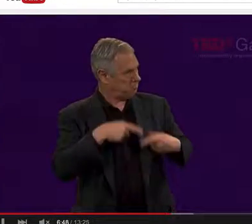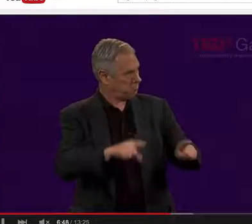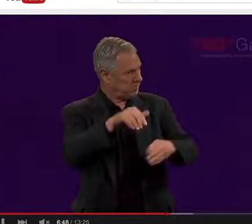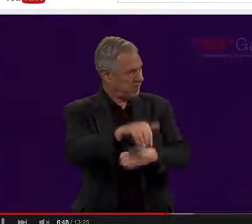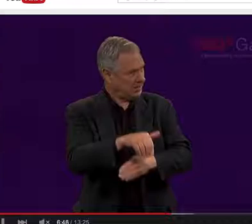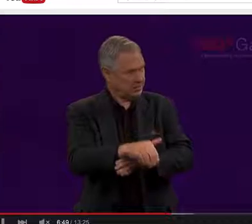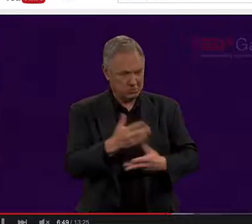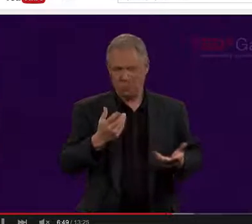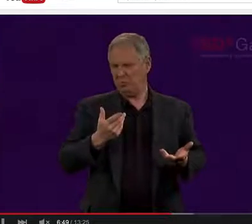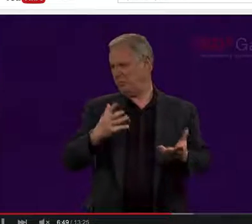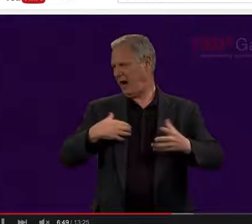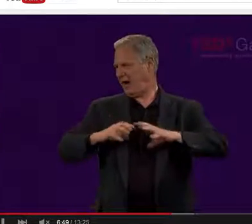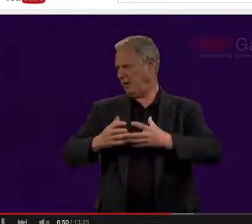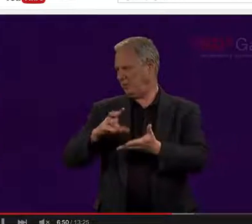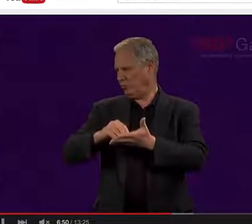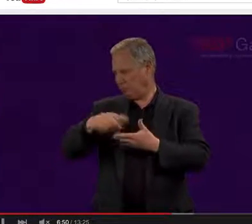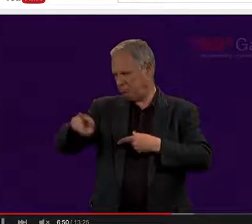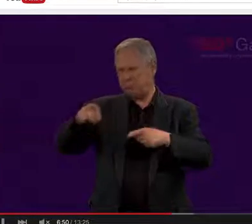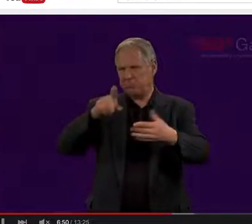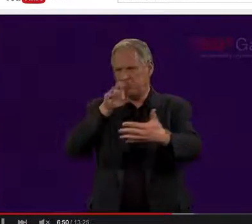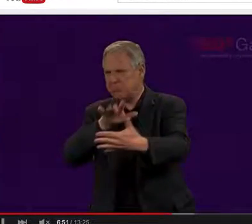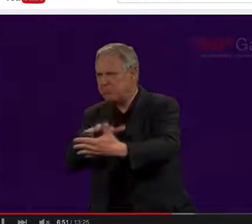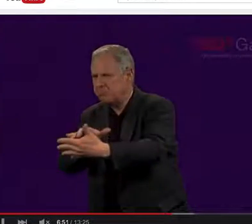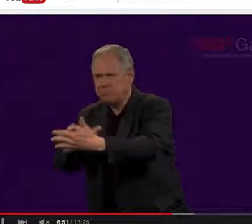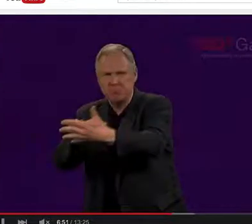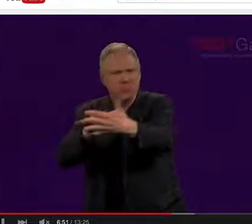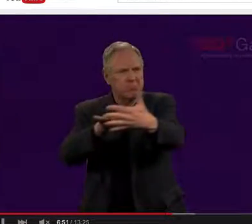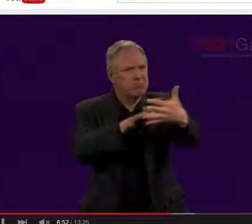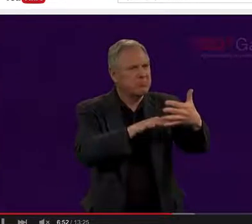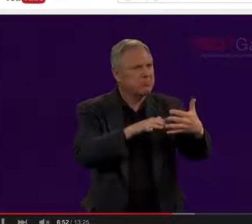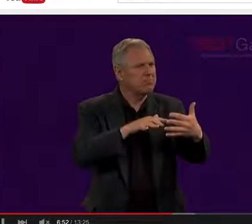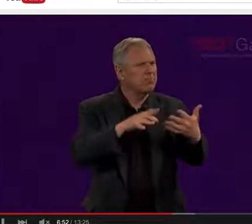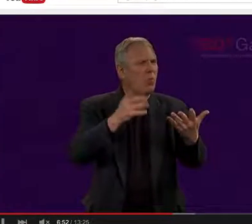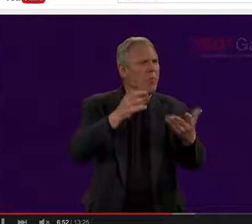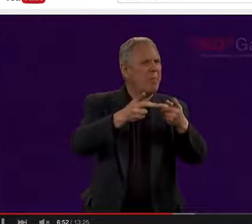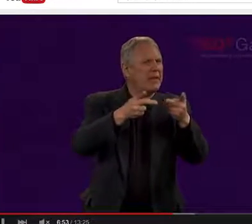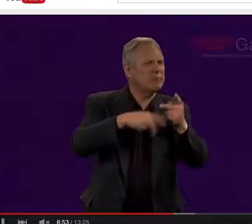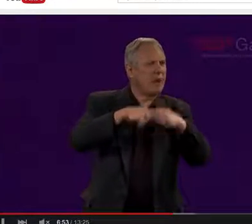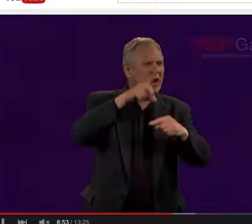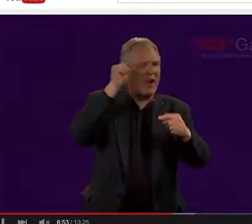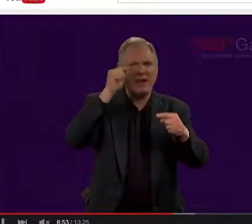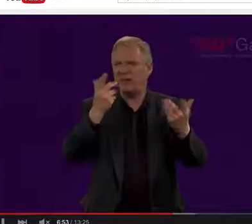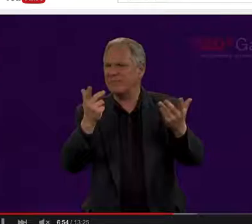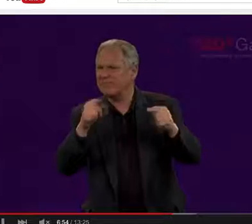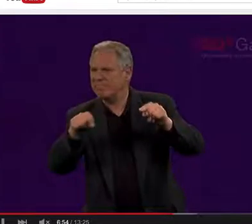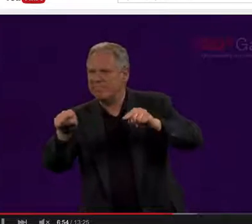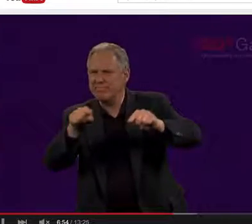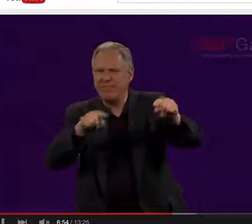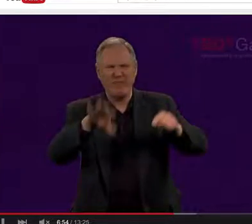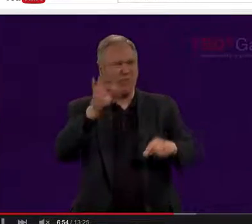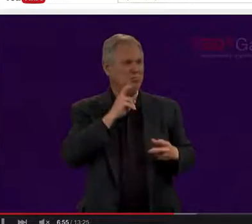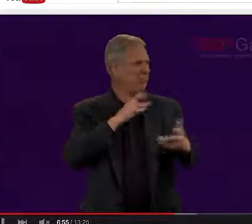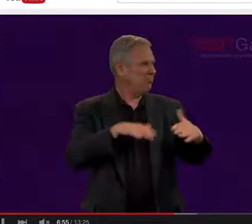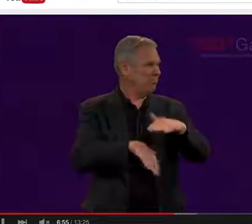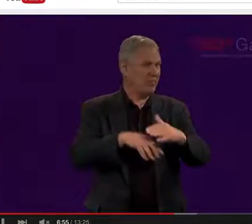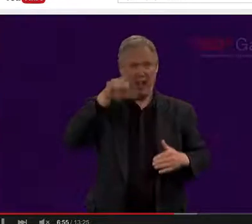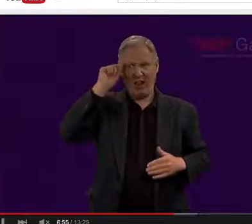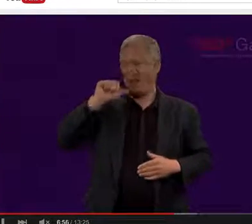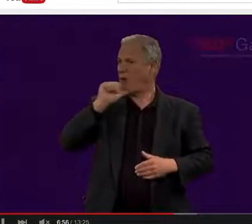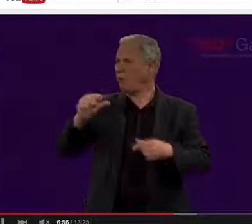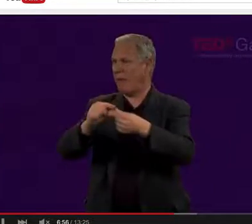pleasant and test what happens overnight. So we learned, we studied all we could about that program from